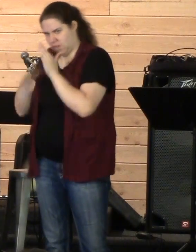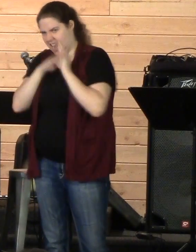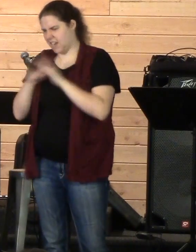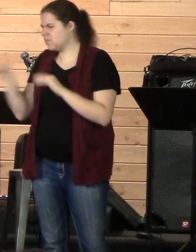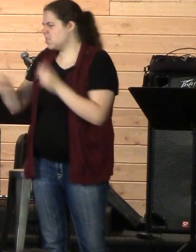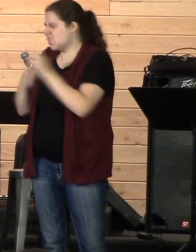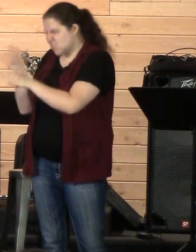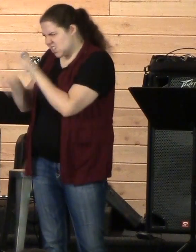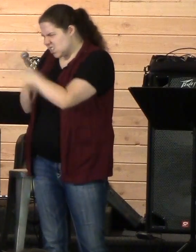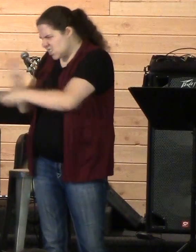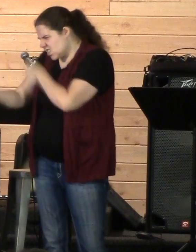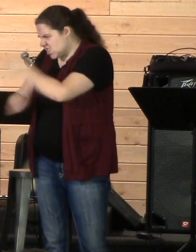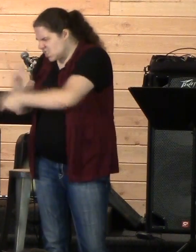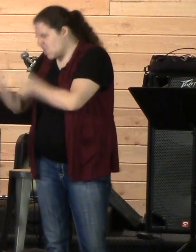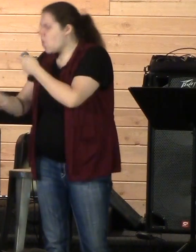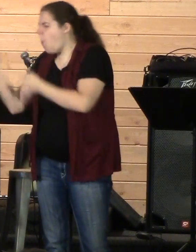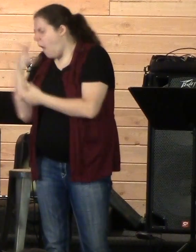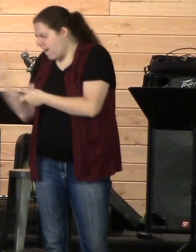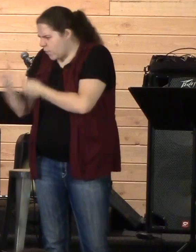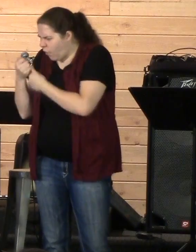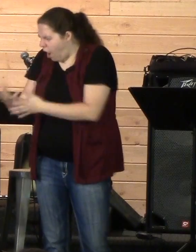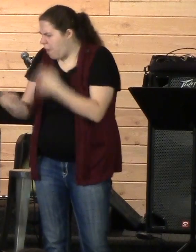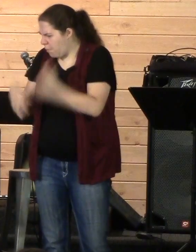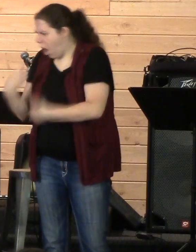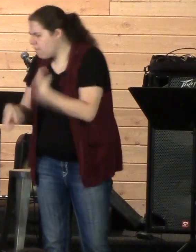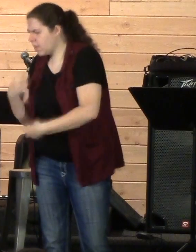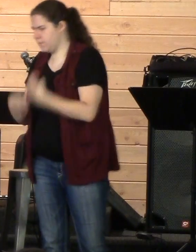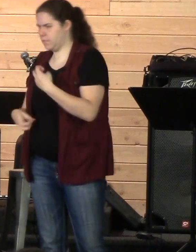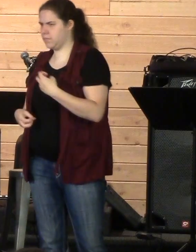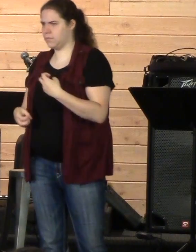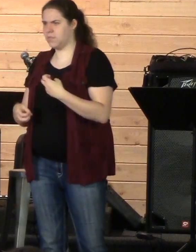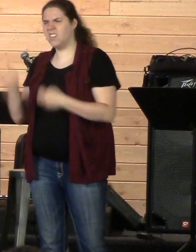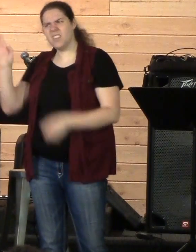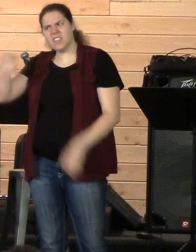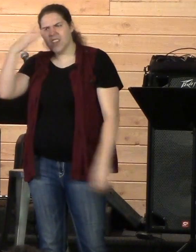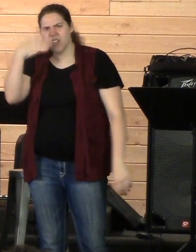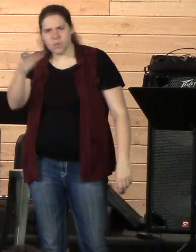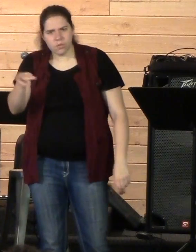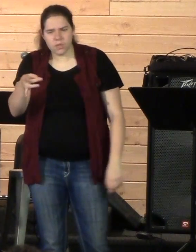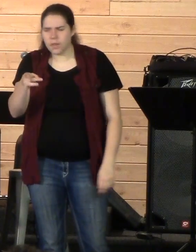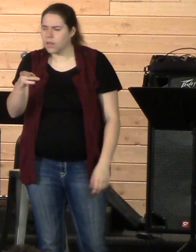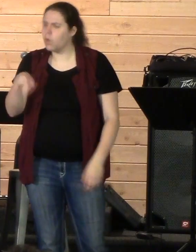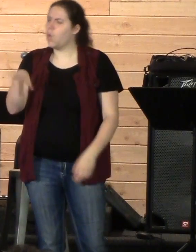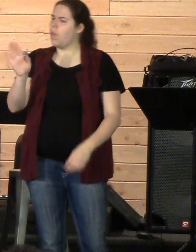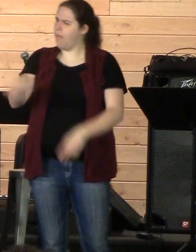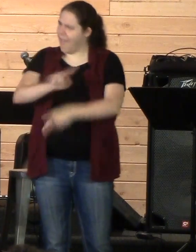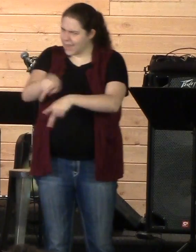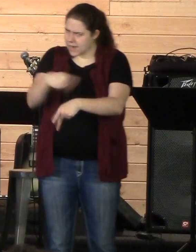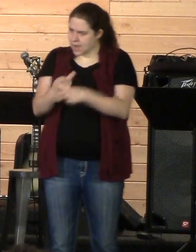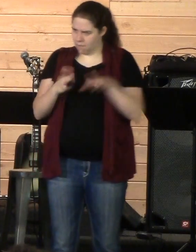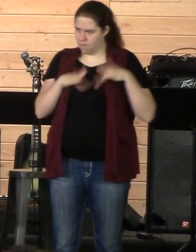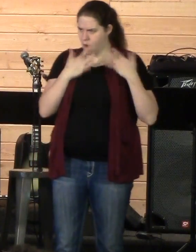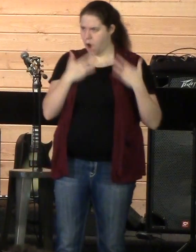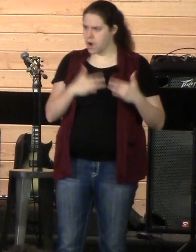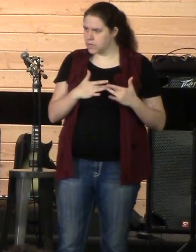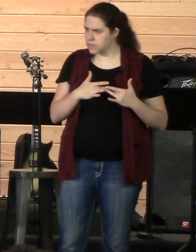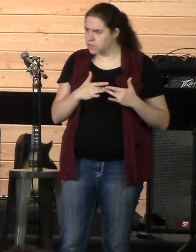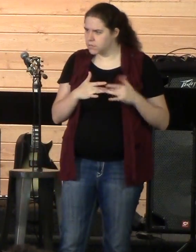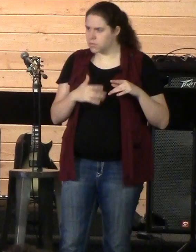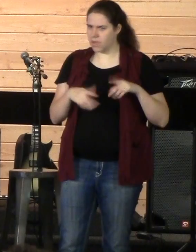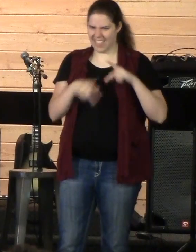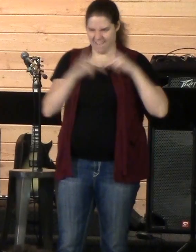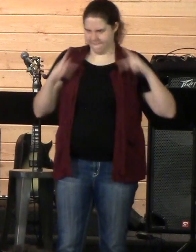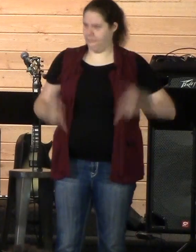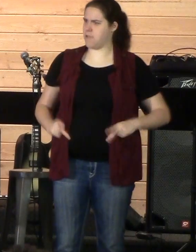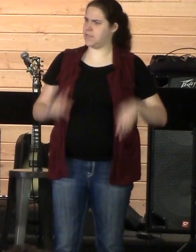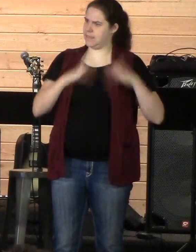so much problems. Isn't that interesting? This Pharisee heart when it is including someone else,